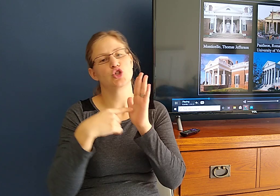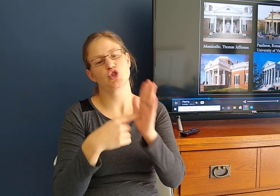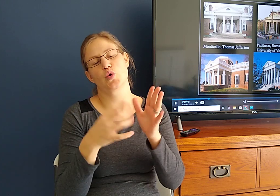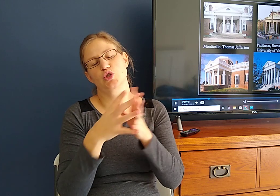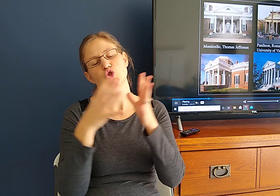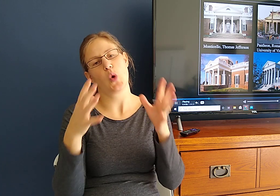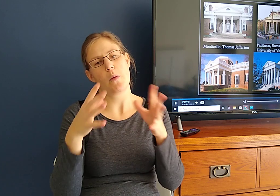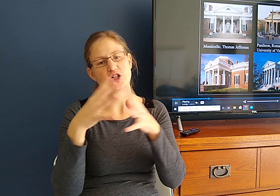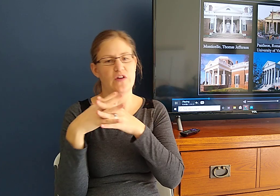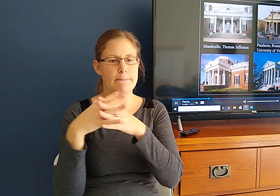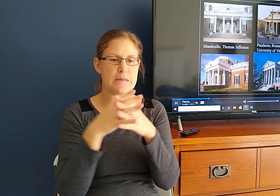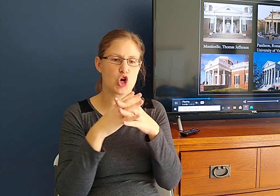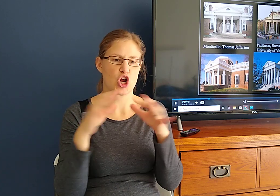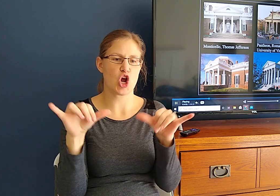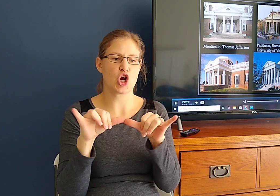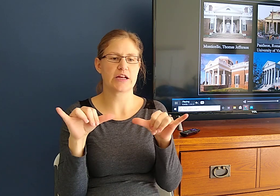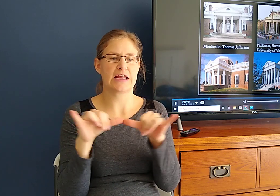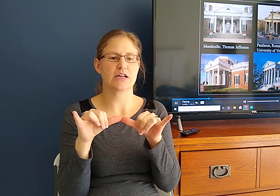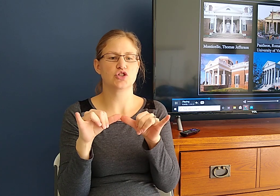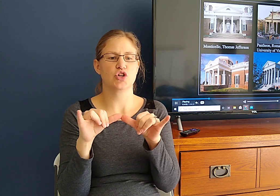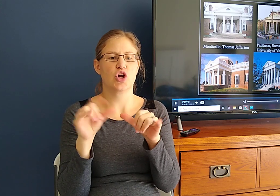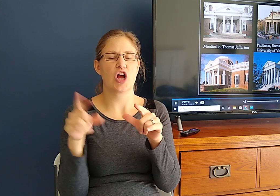American architecture until the Civil War.